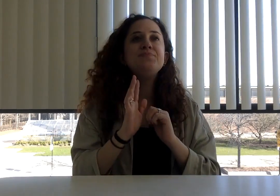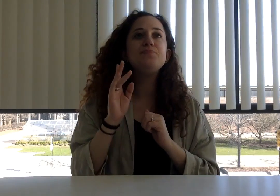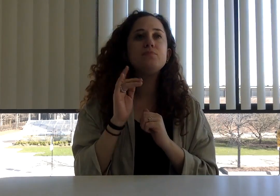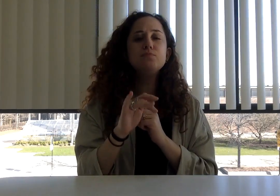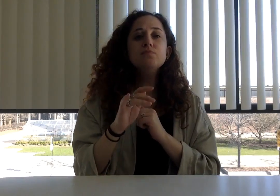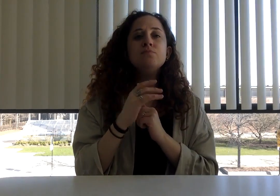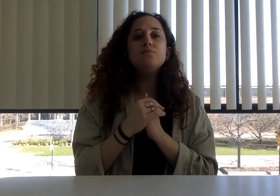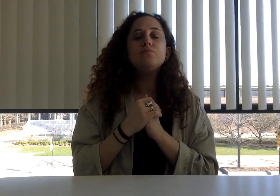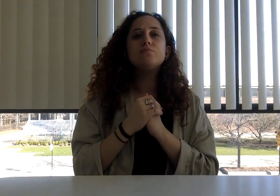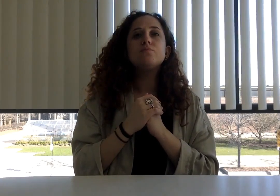correct.